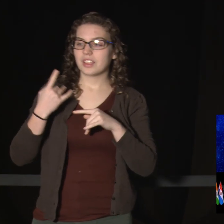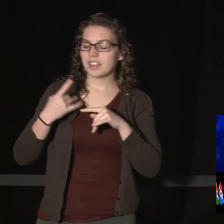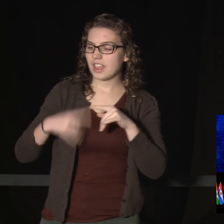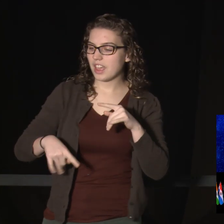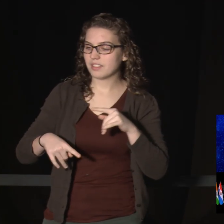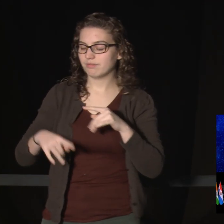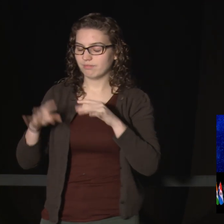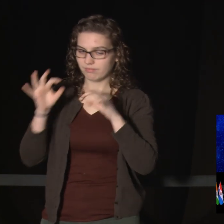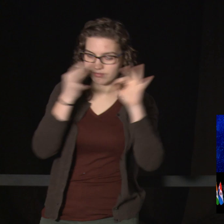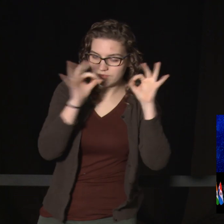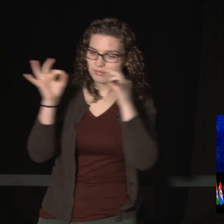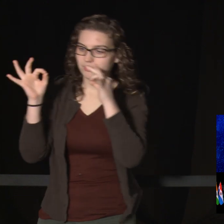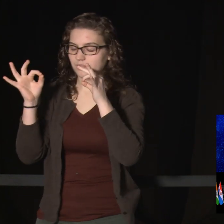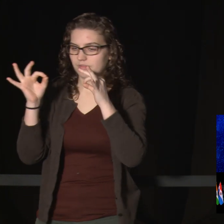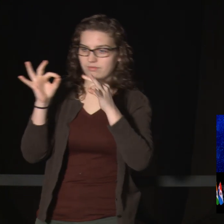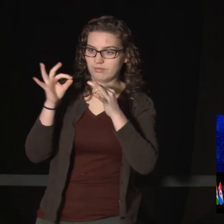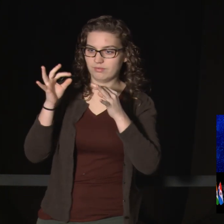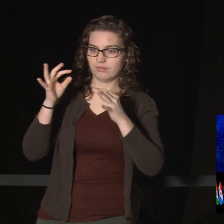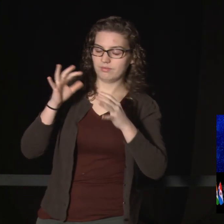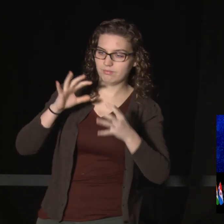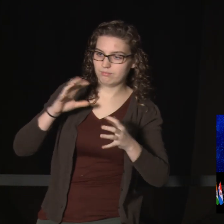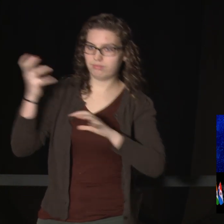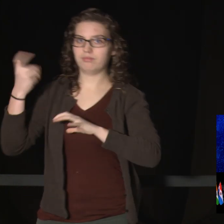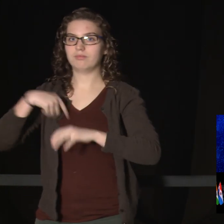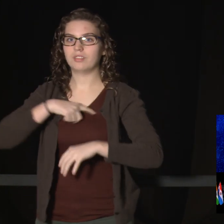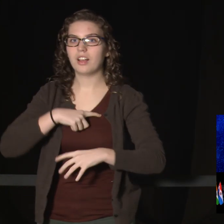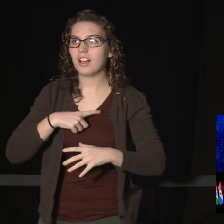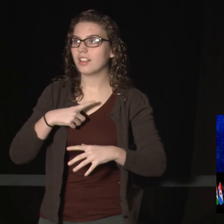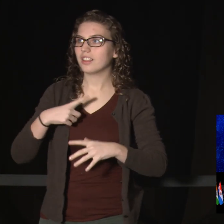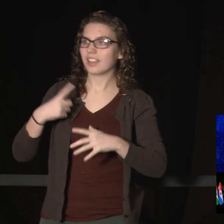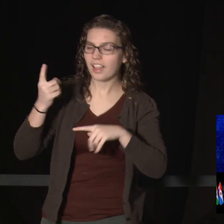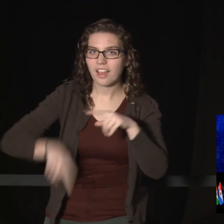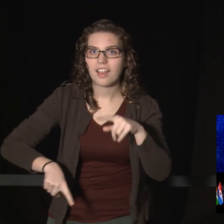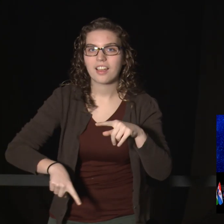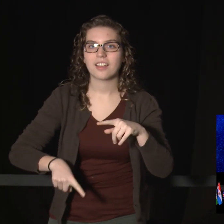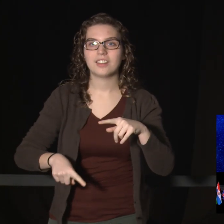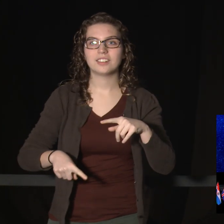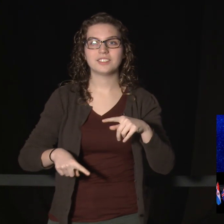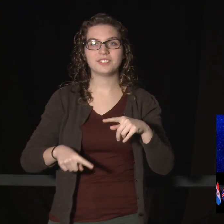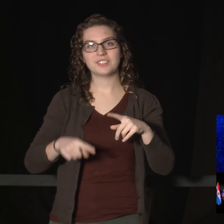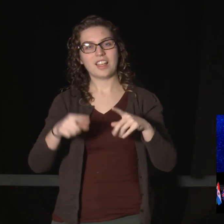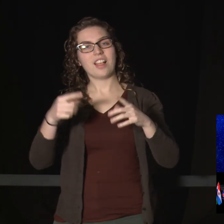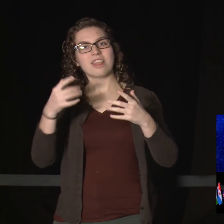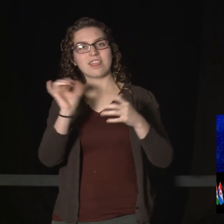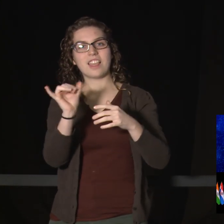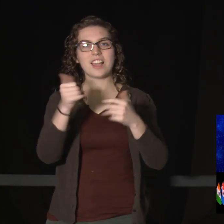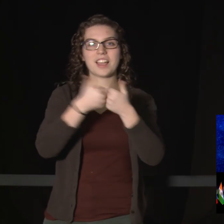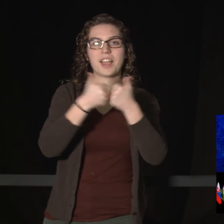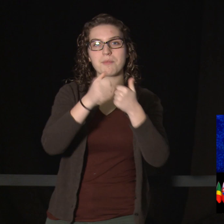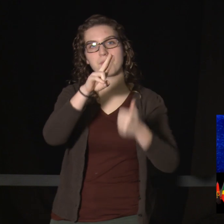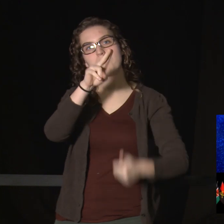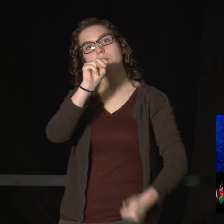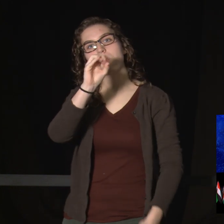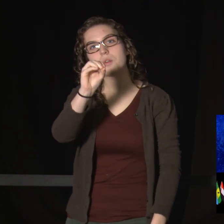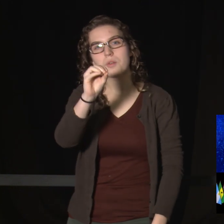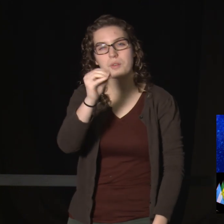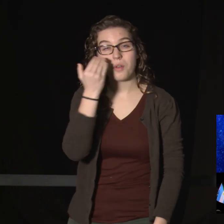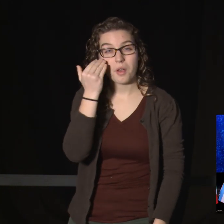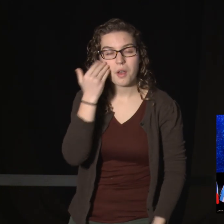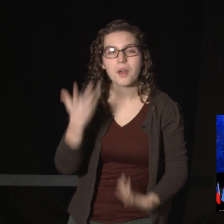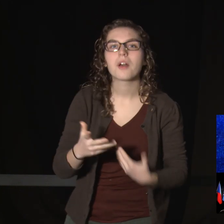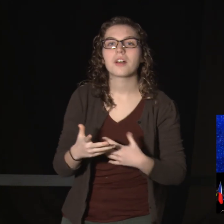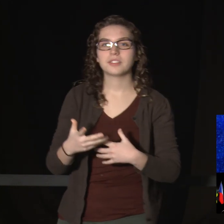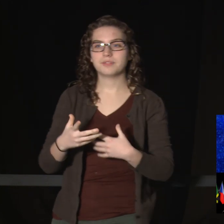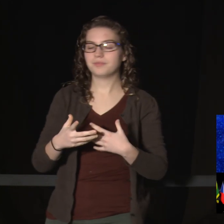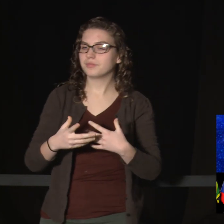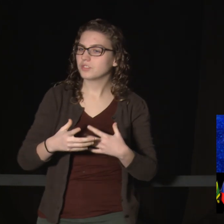or distract us or discombobulate us. You can't do it. It's like in the game of Uno. You play Uno, right? You play Uno and you get down to Uno.